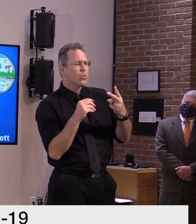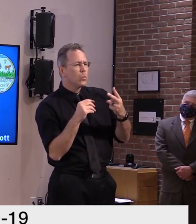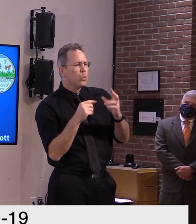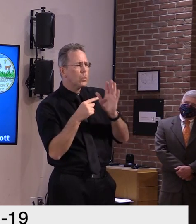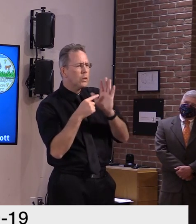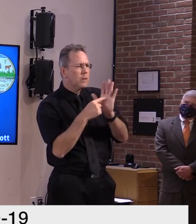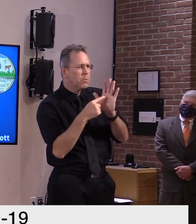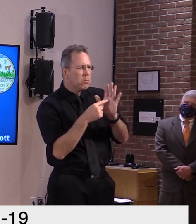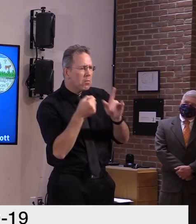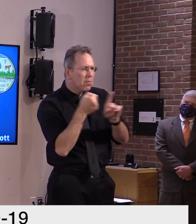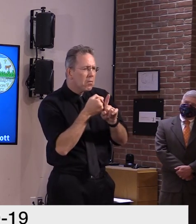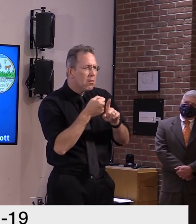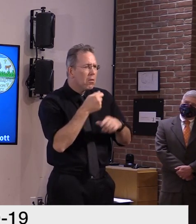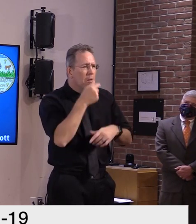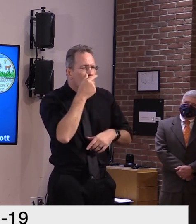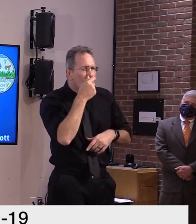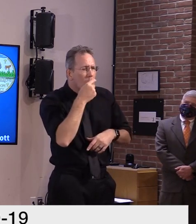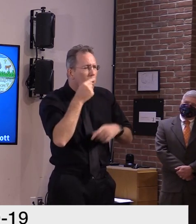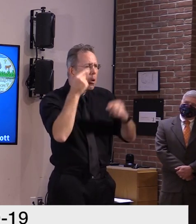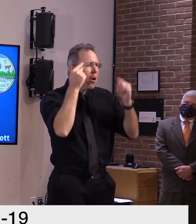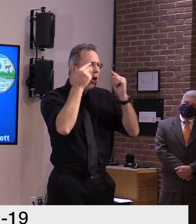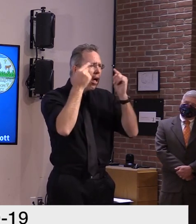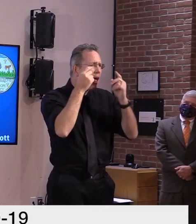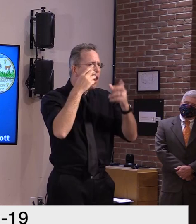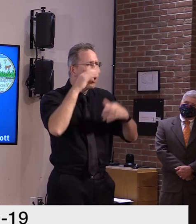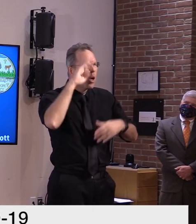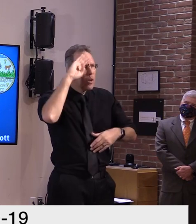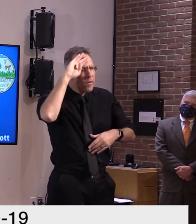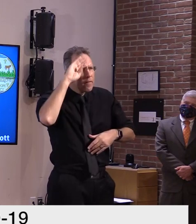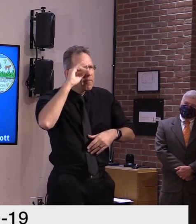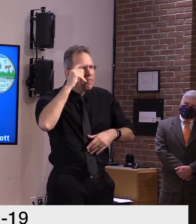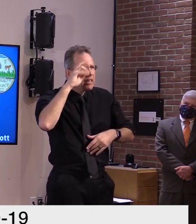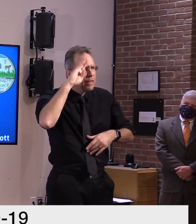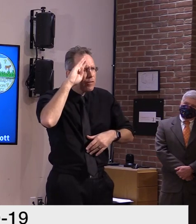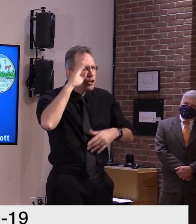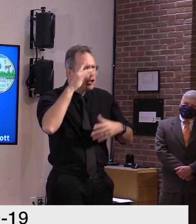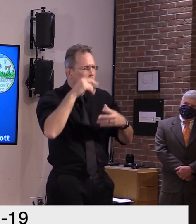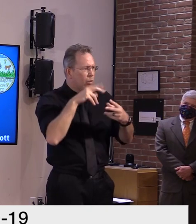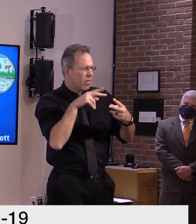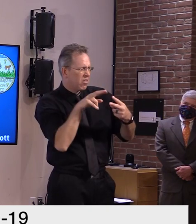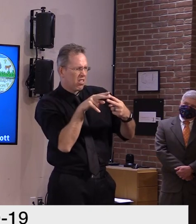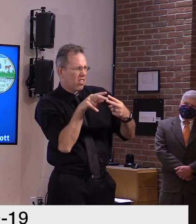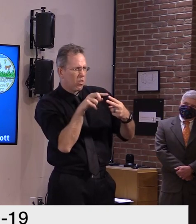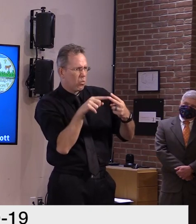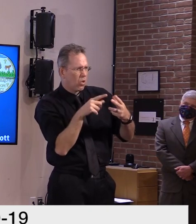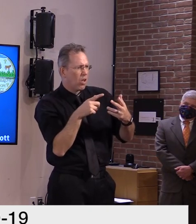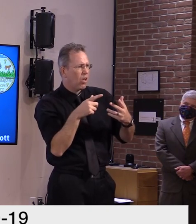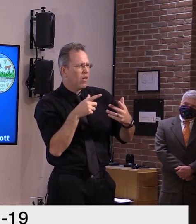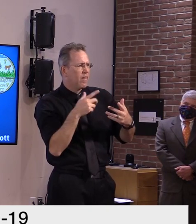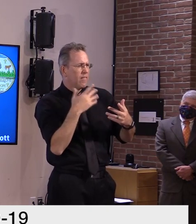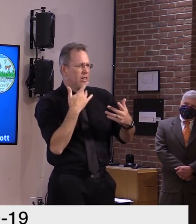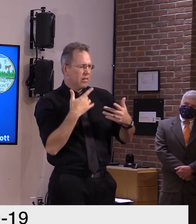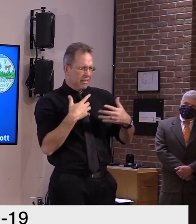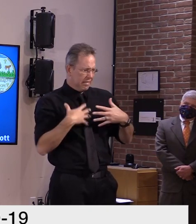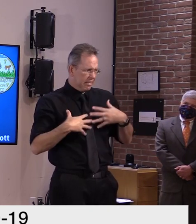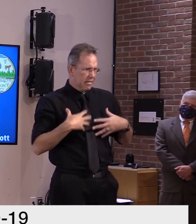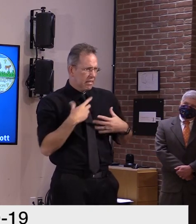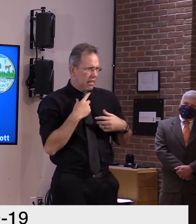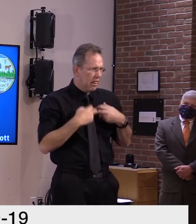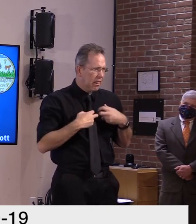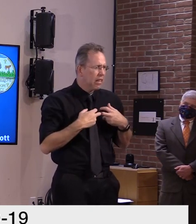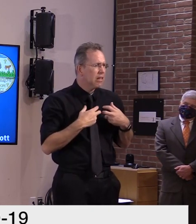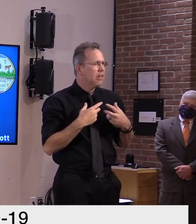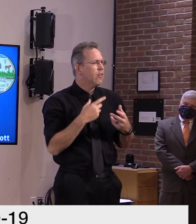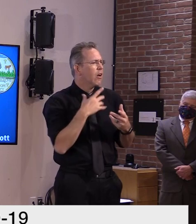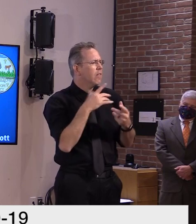symptomatic, so that would be the ideal time to get tested. So I would definitely suggest that at